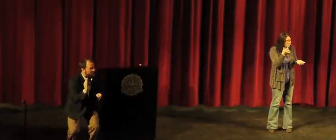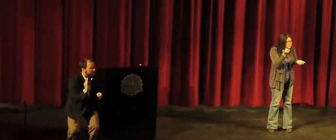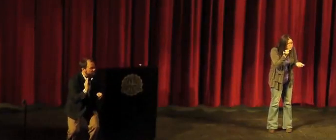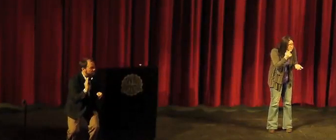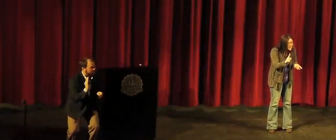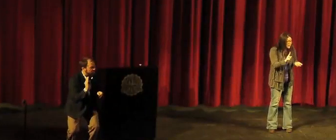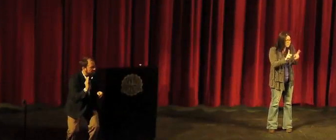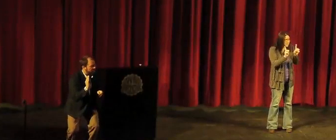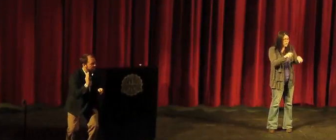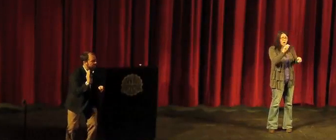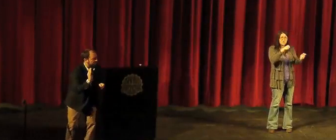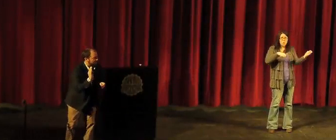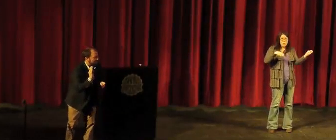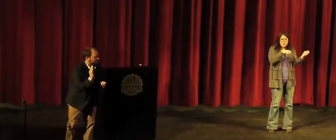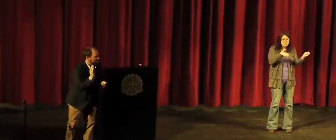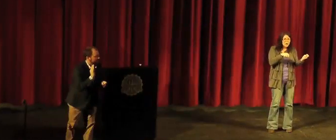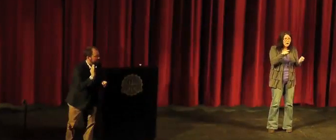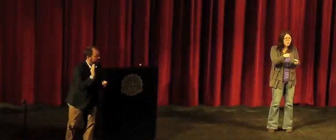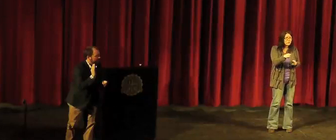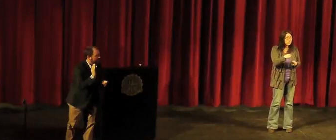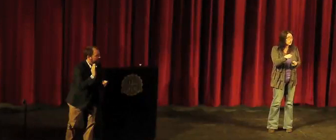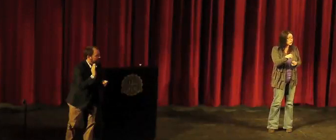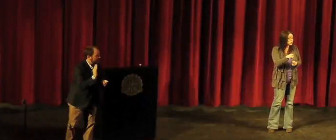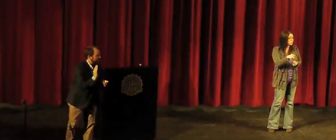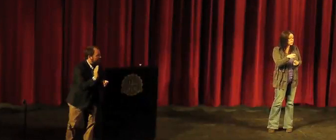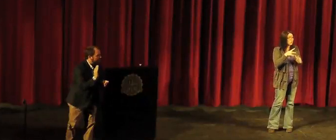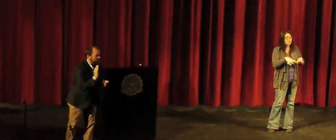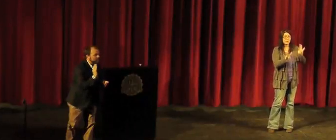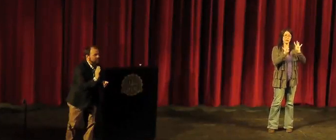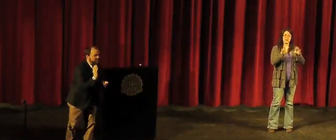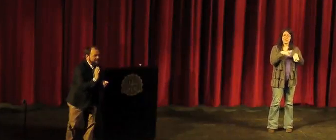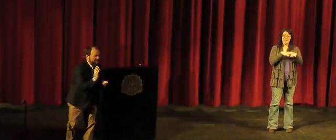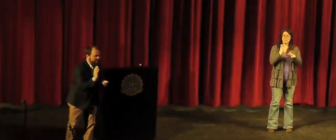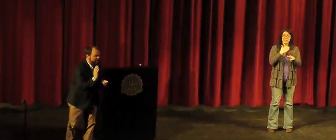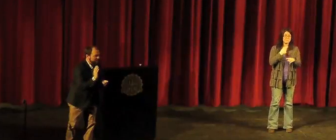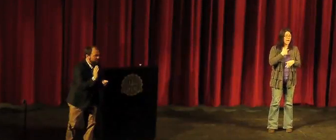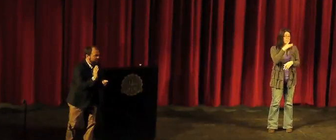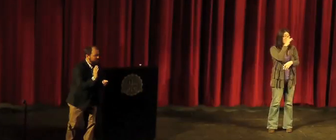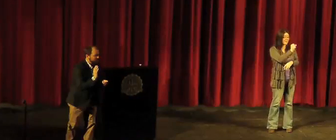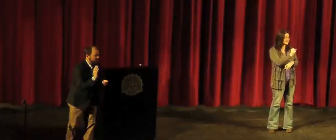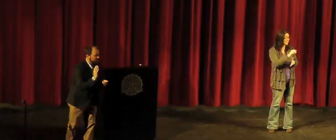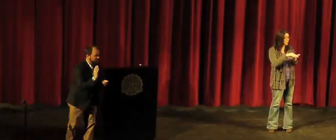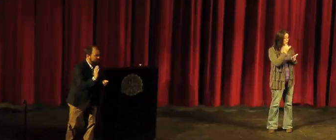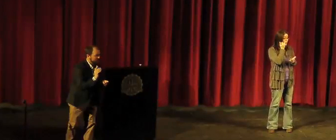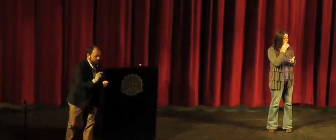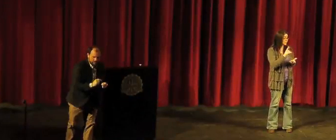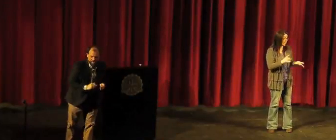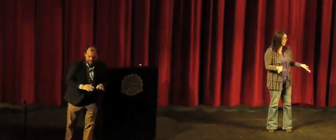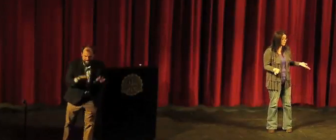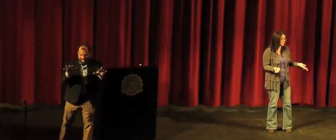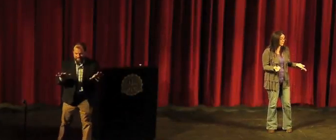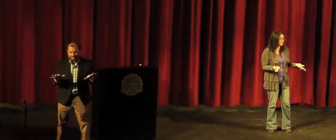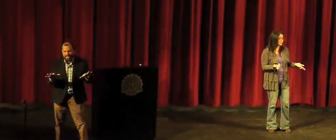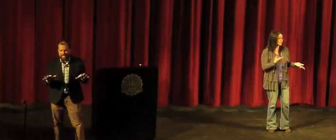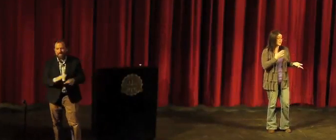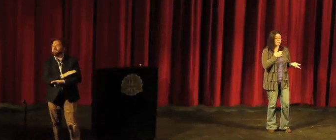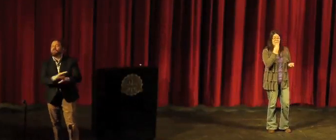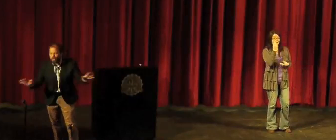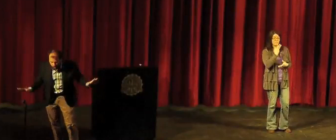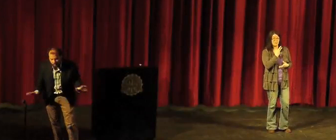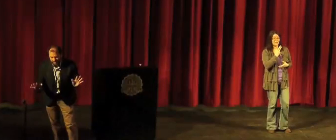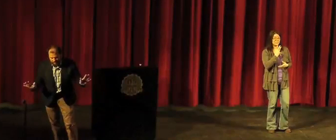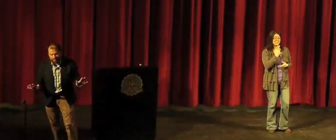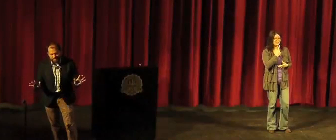Has anybody ever gone to an orchestra where you did the national anthem? I would be fascinated to learn if you did. All right, my data is standing